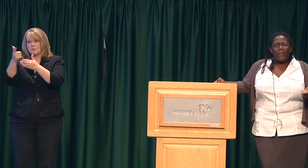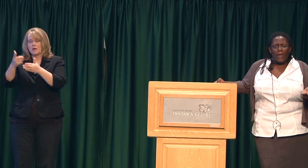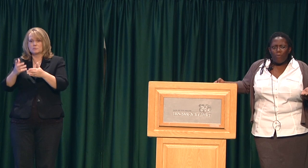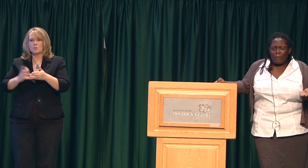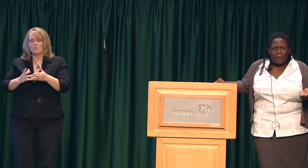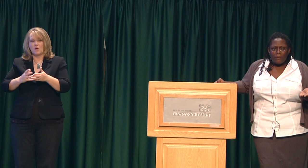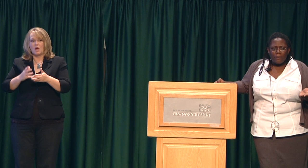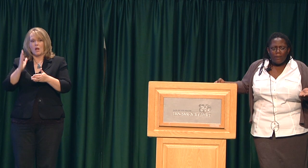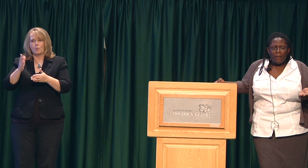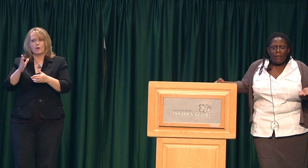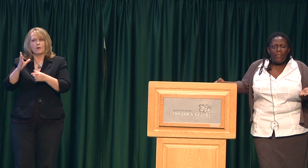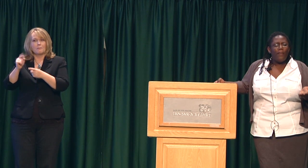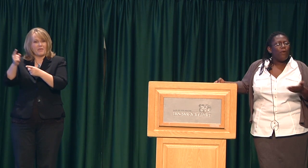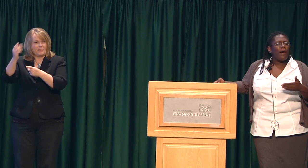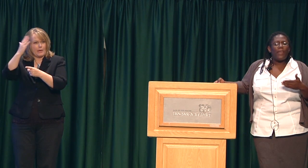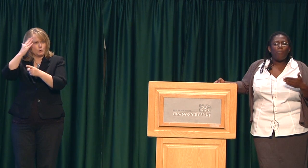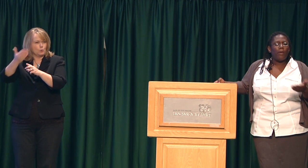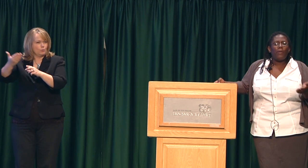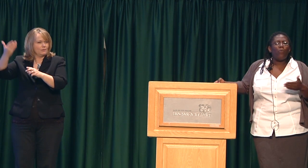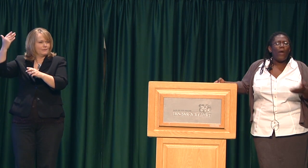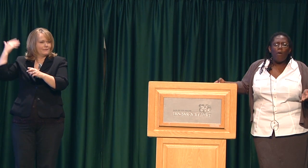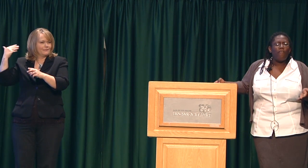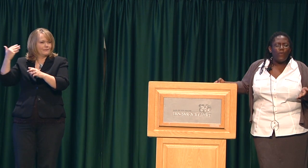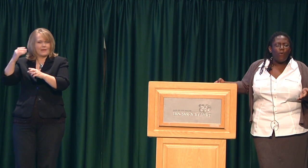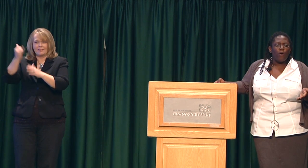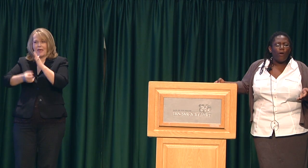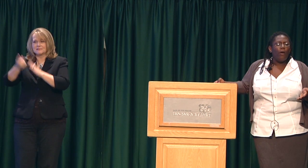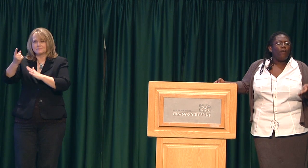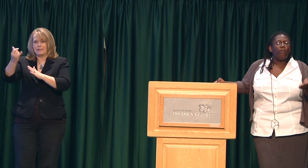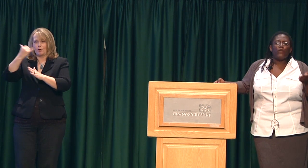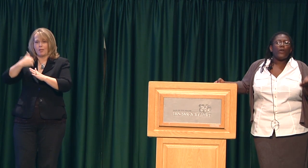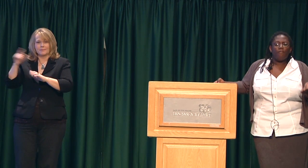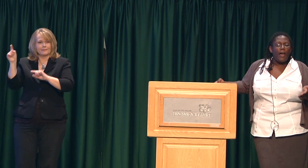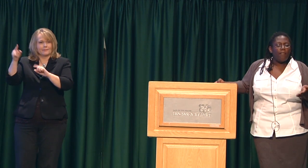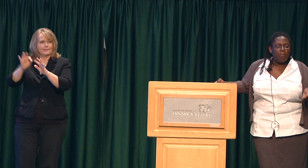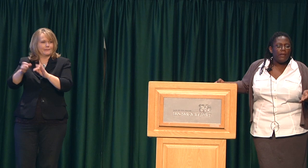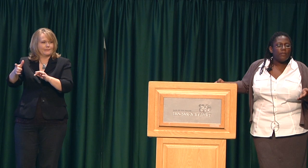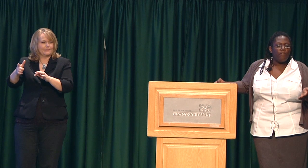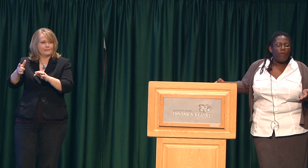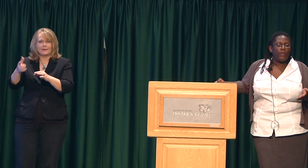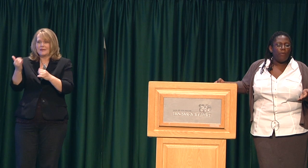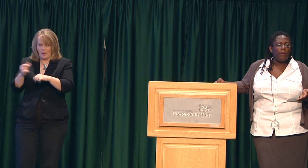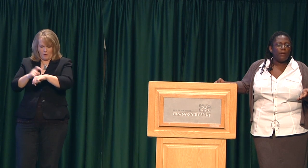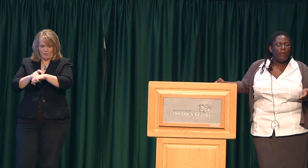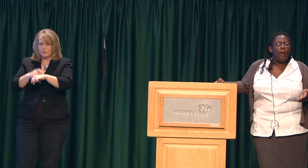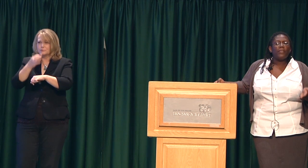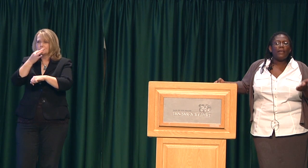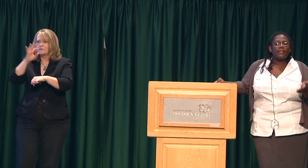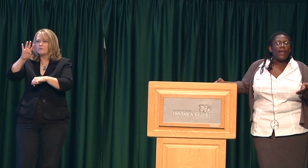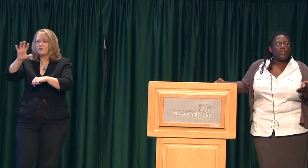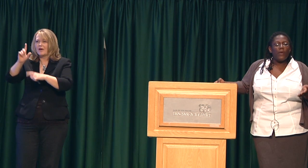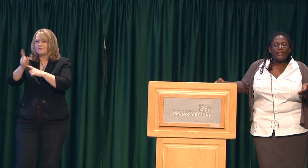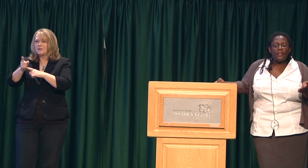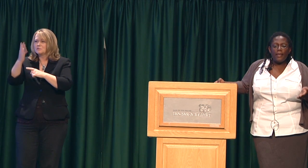knew about that appointment. They knew about that appointment well before 45 minutes before the appointment. But